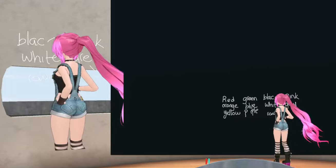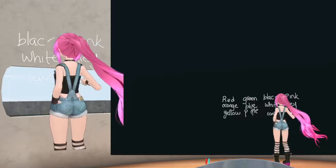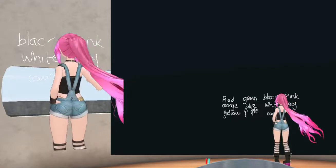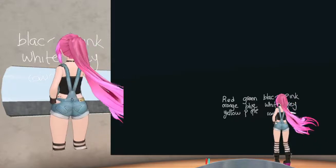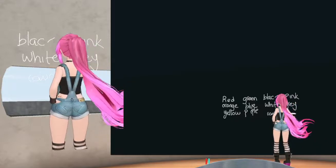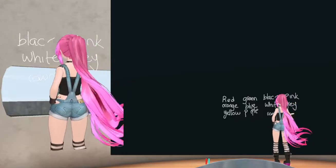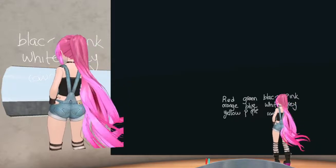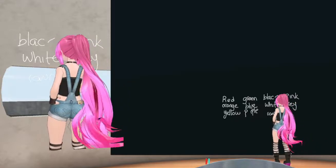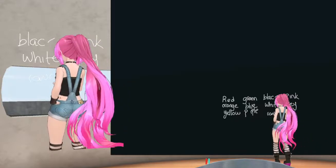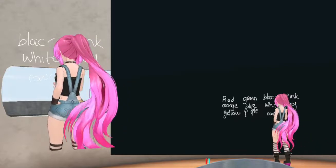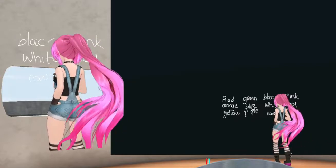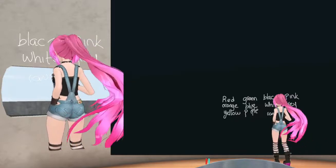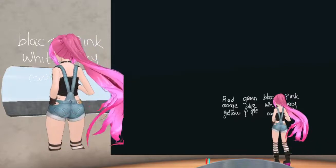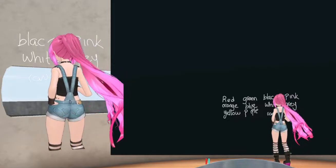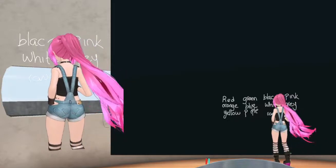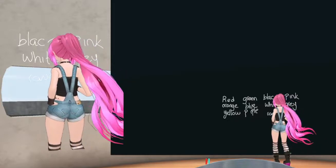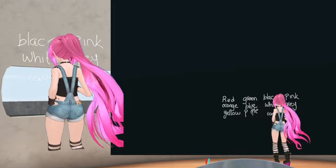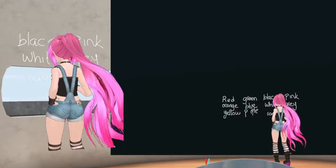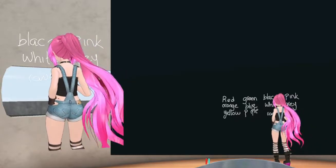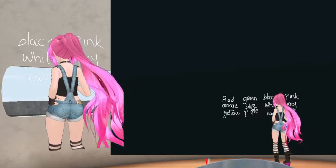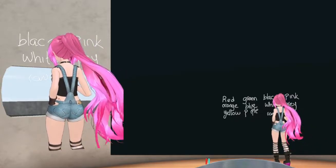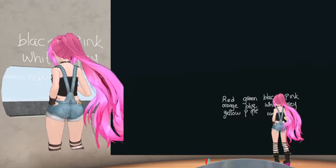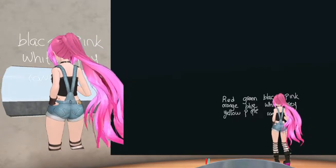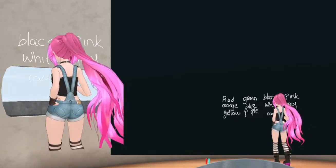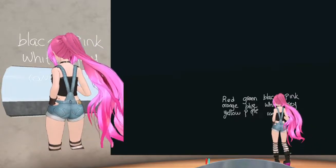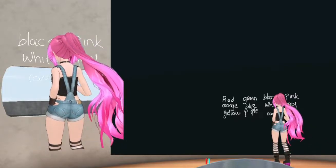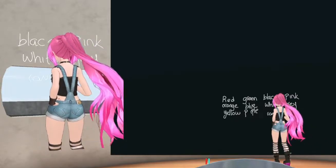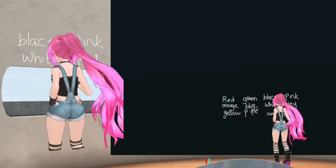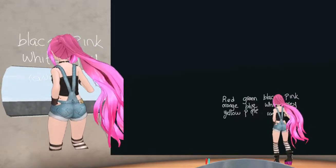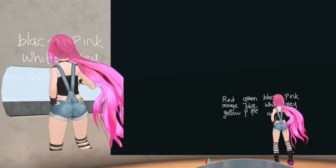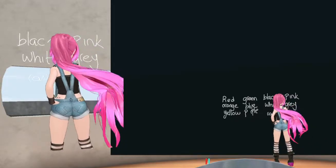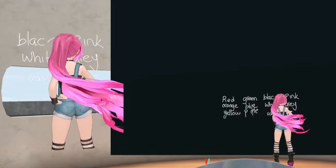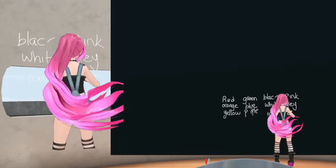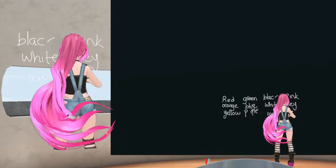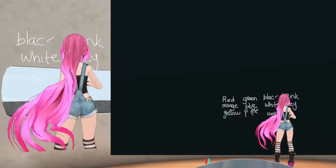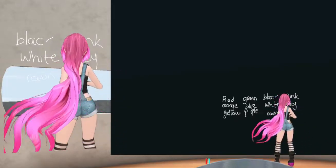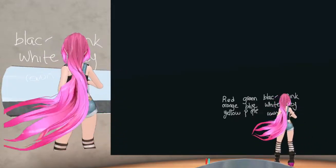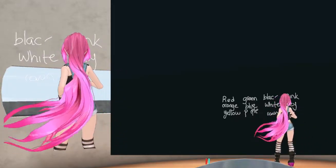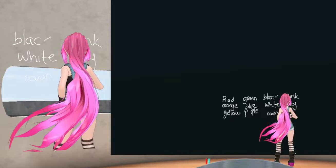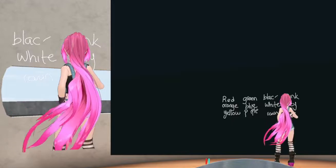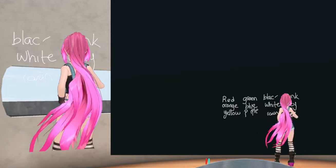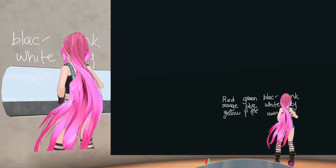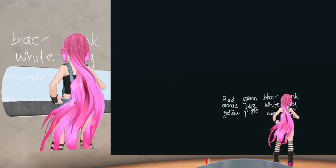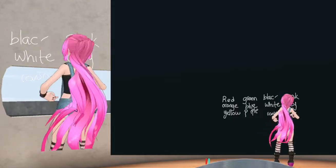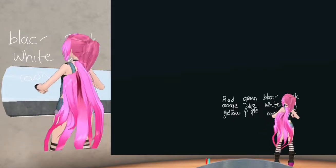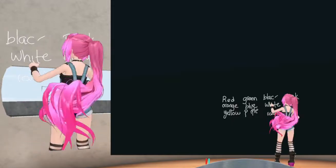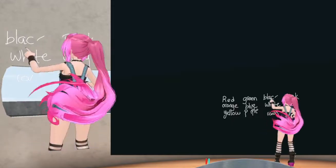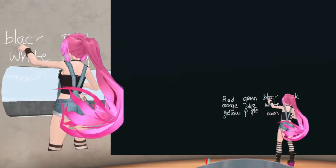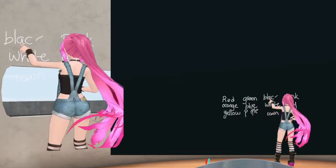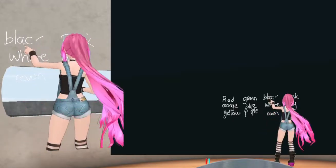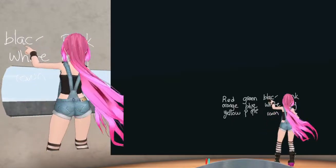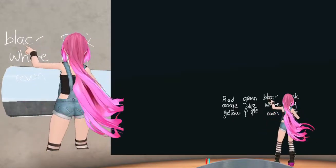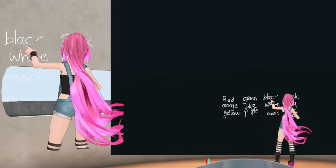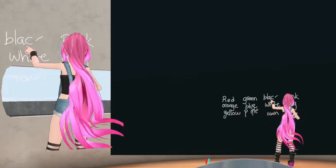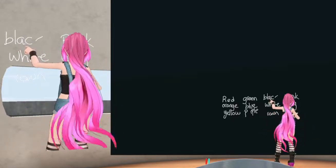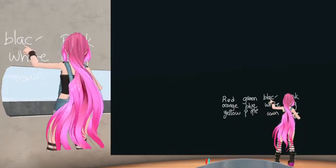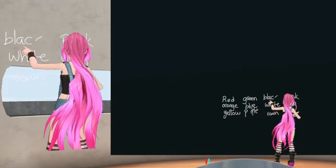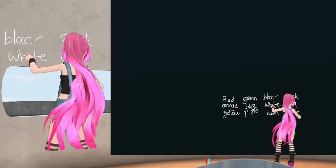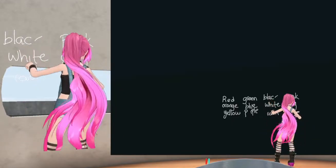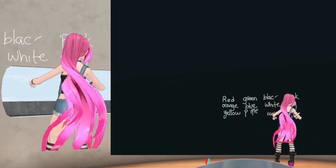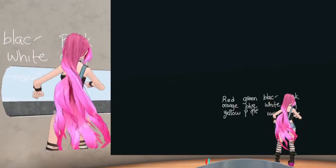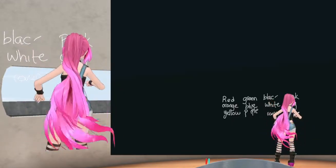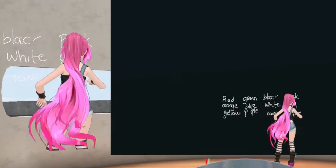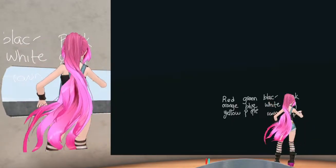And brown. Oh, I already have that. Light and dark. Oh, yeah, let's do that. Black.